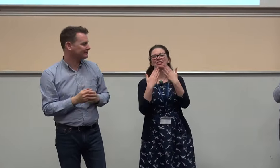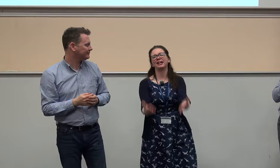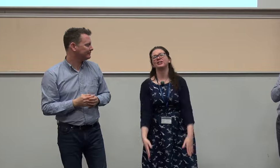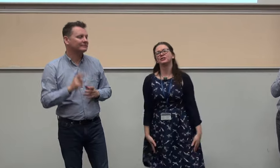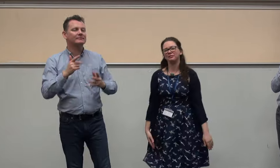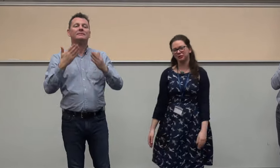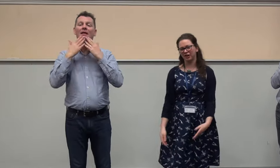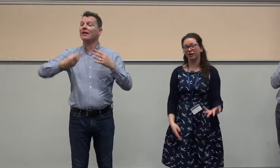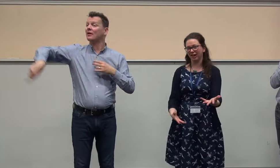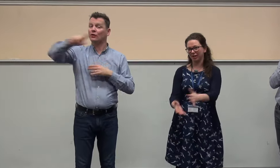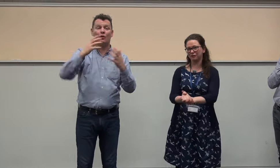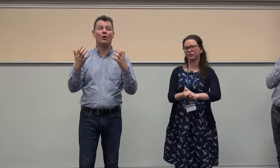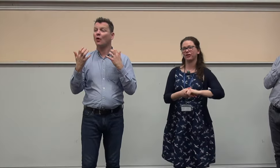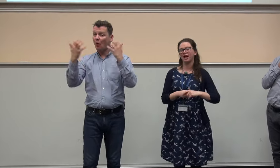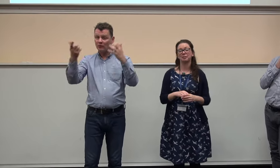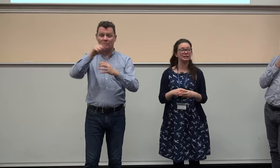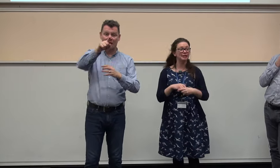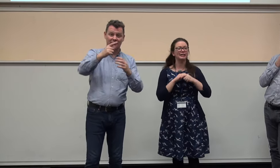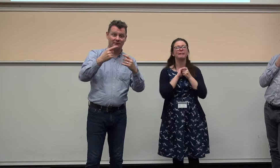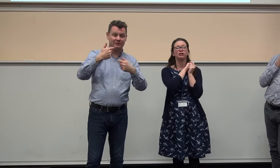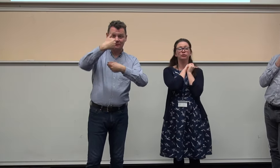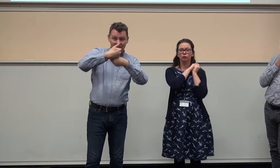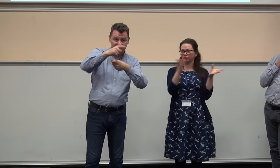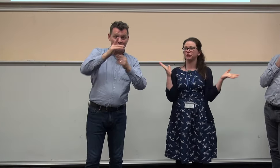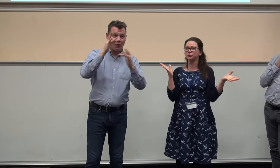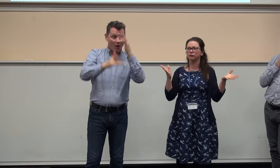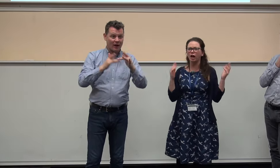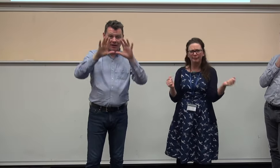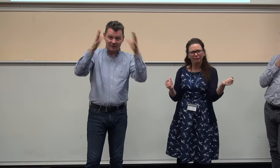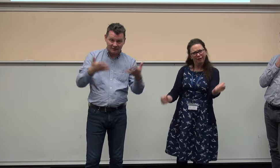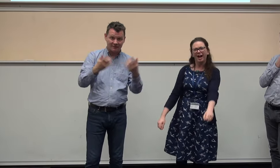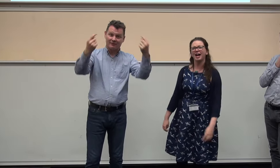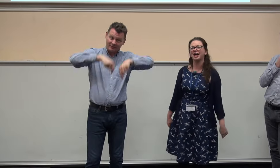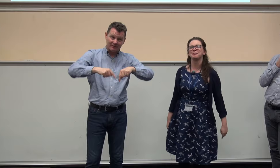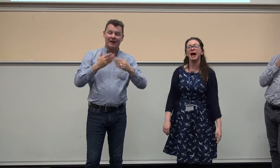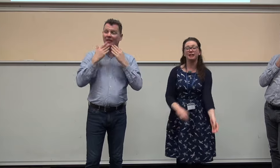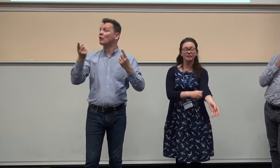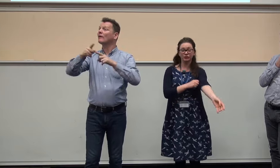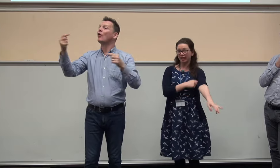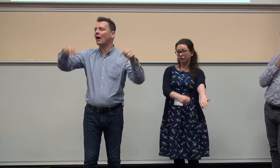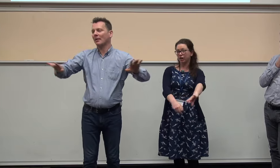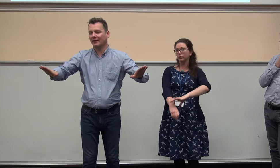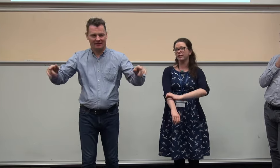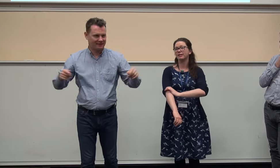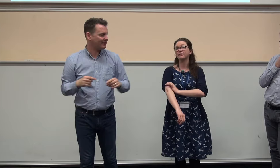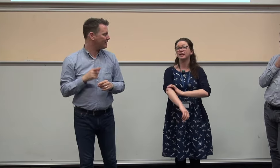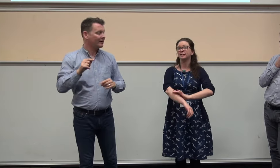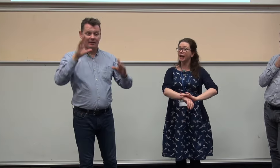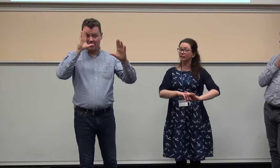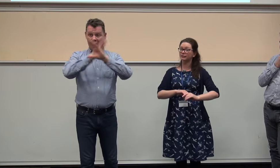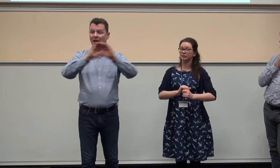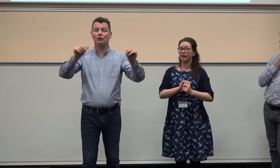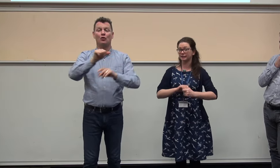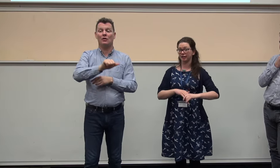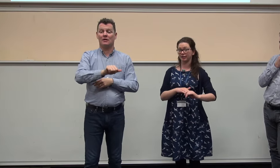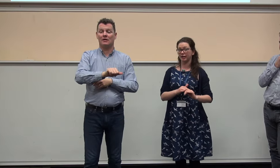And thank you to everyone online for participating, and thank you to all of you for coming. And to let you know that the